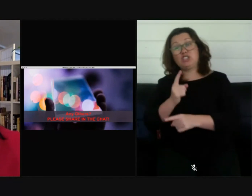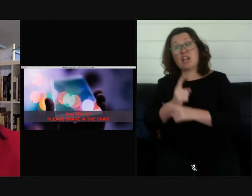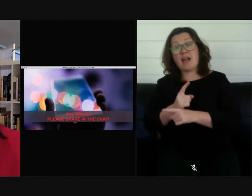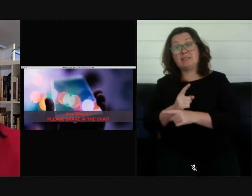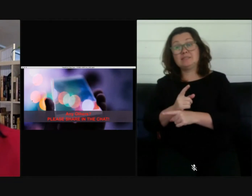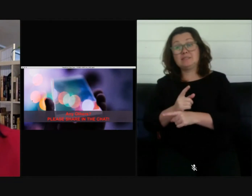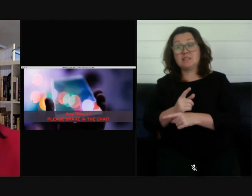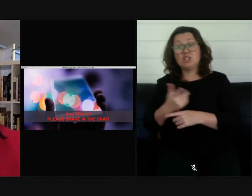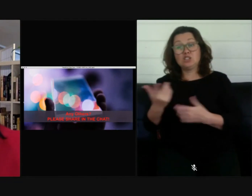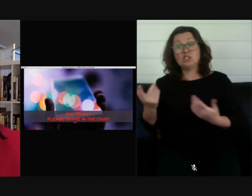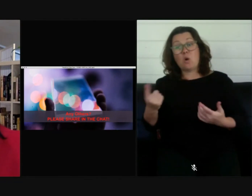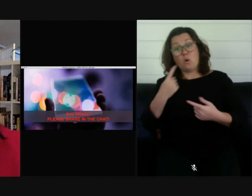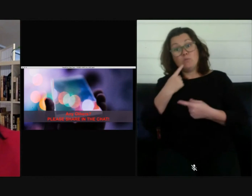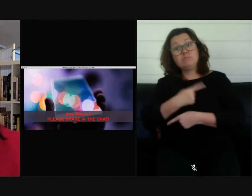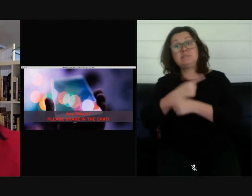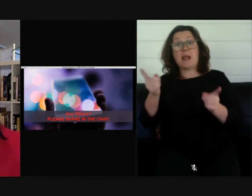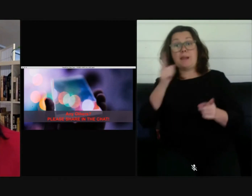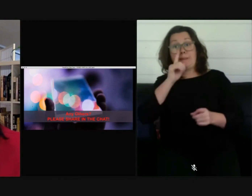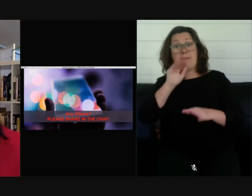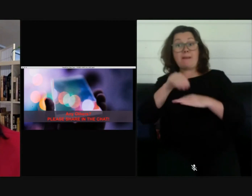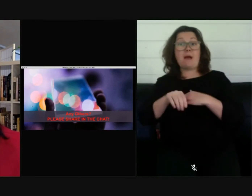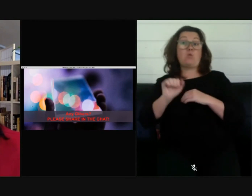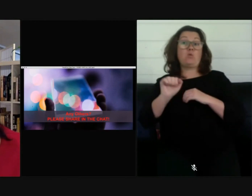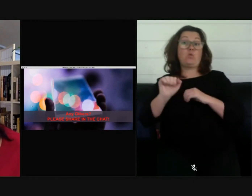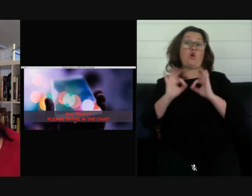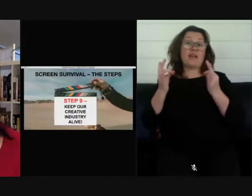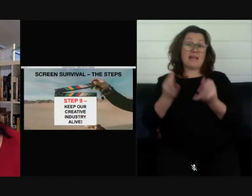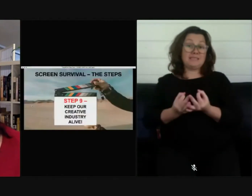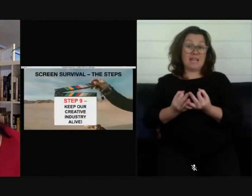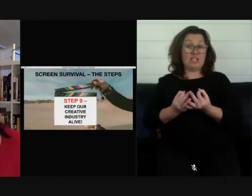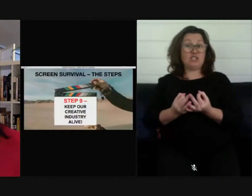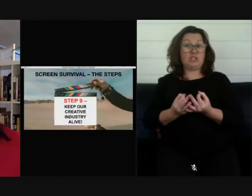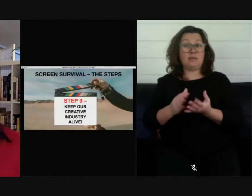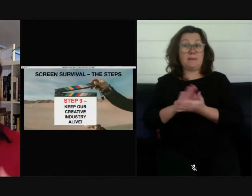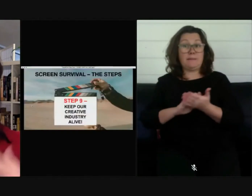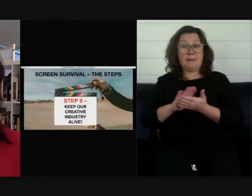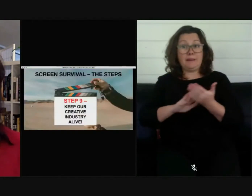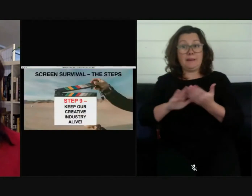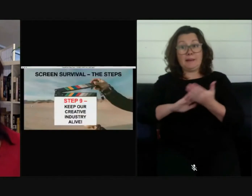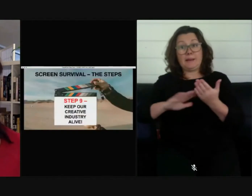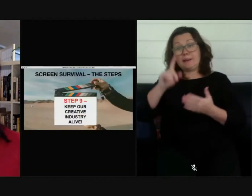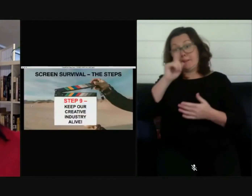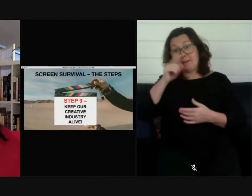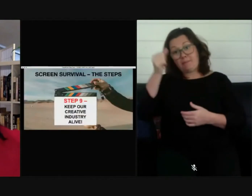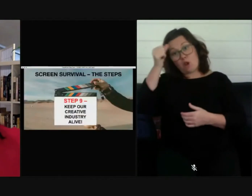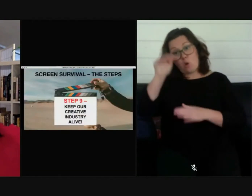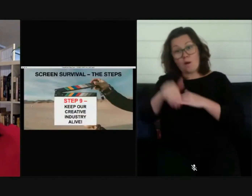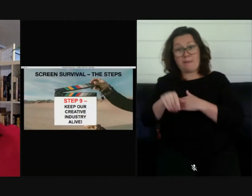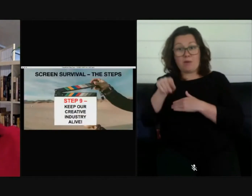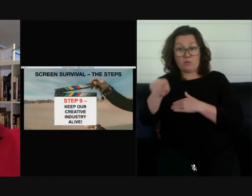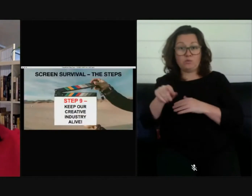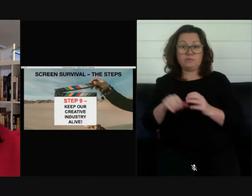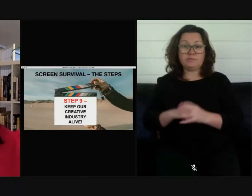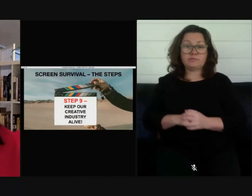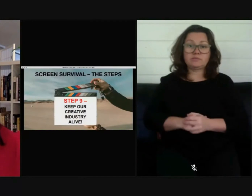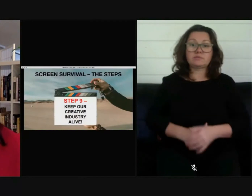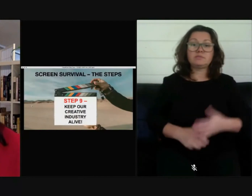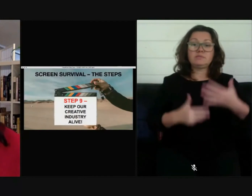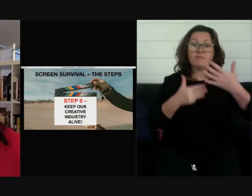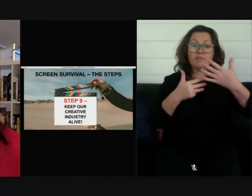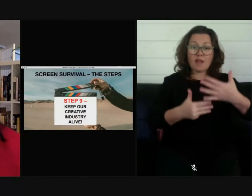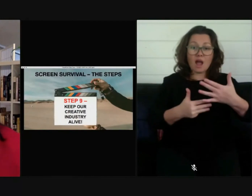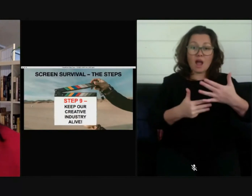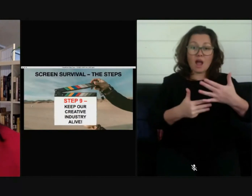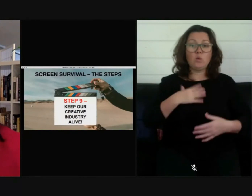you. And that leads me to step number 9, which is to keep our whole creative industry alive. Again,